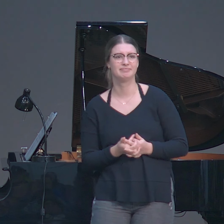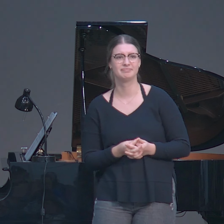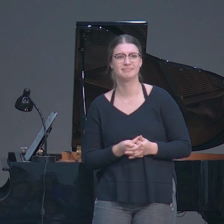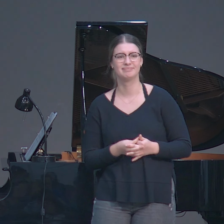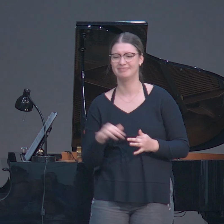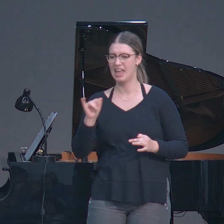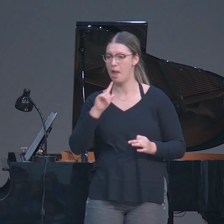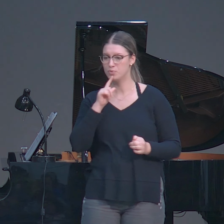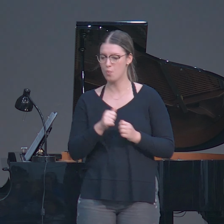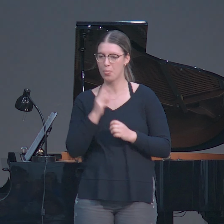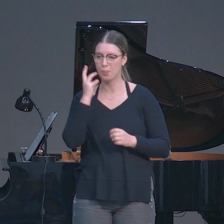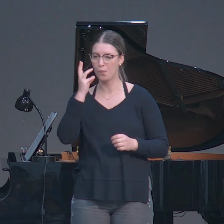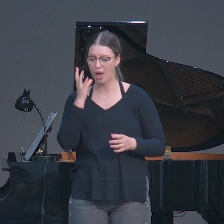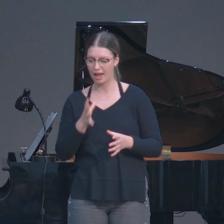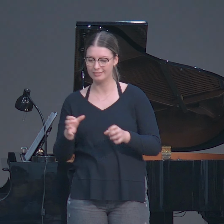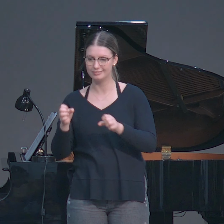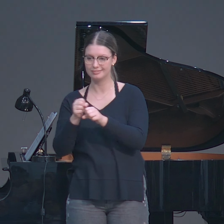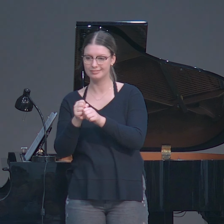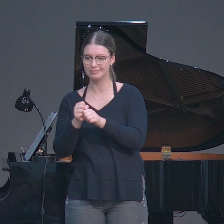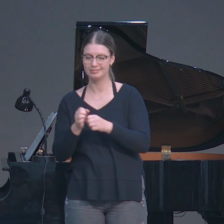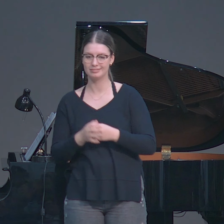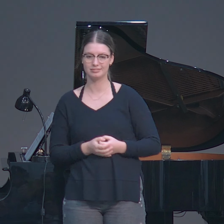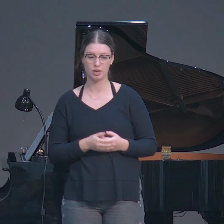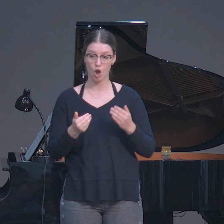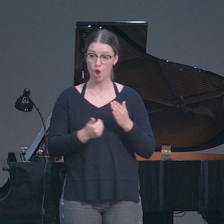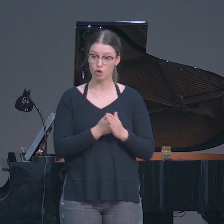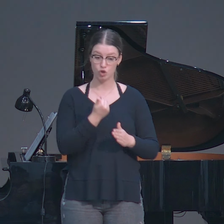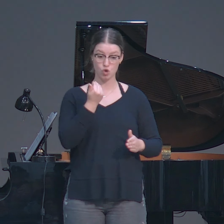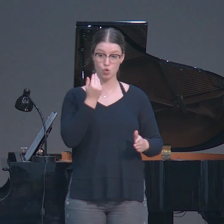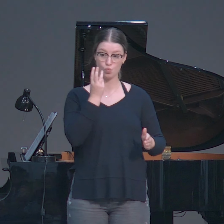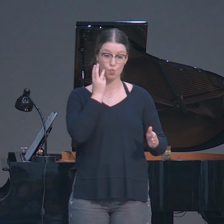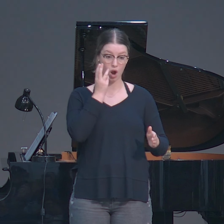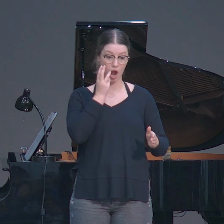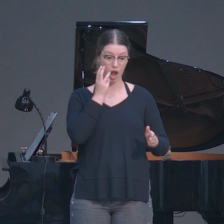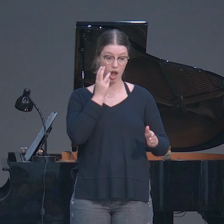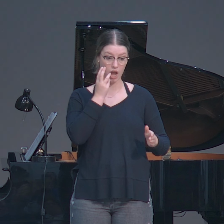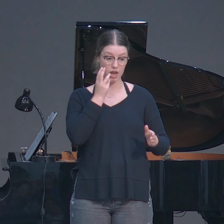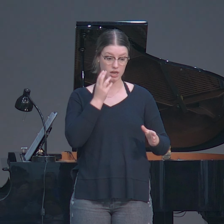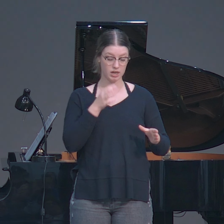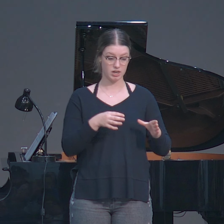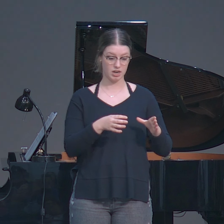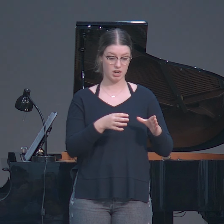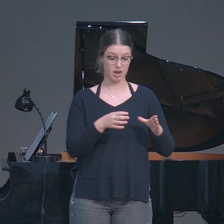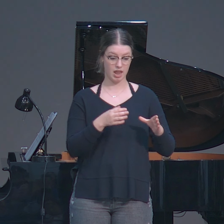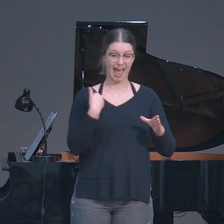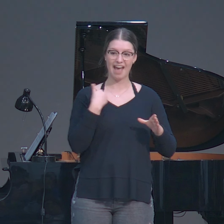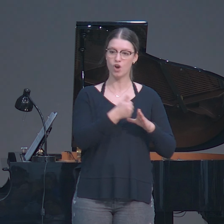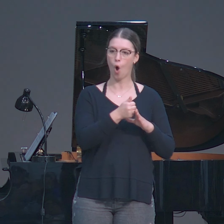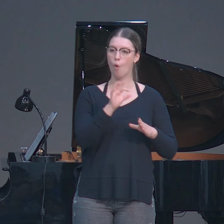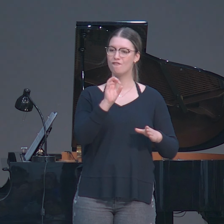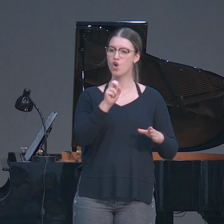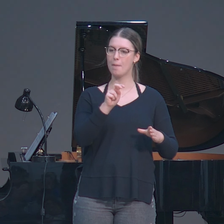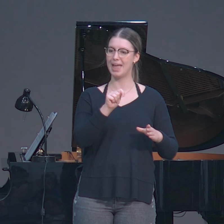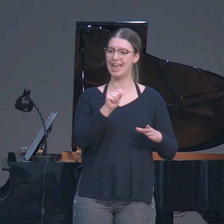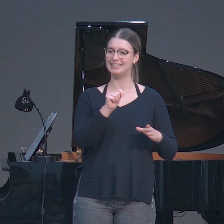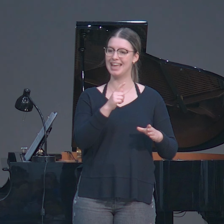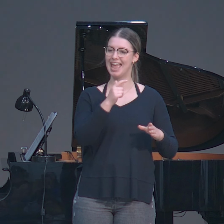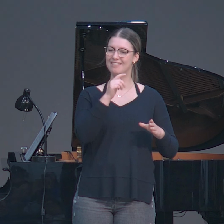Same is true with the wineskins, right? The new wine ferments in an old wineskin. That thing is going to explode because of the